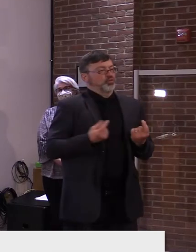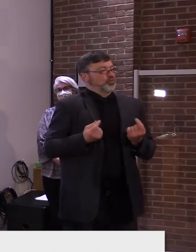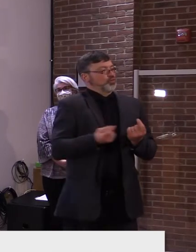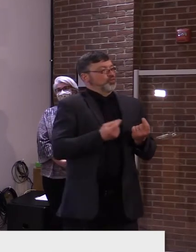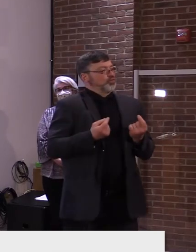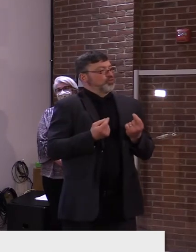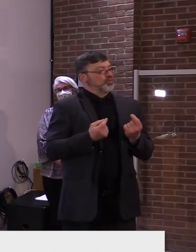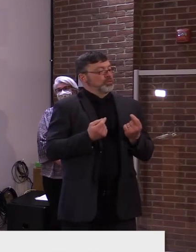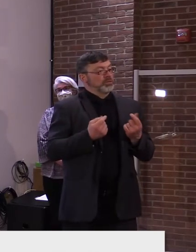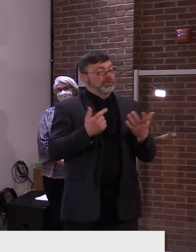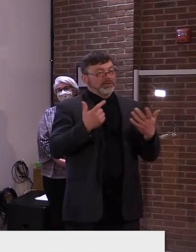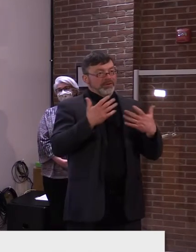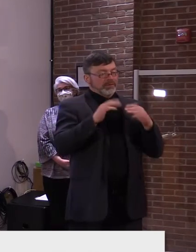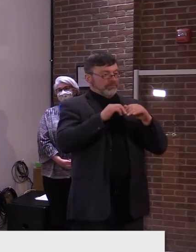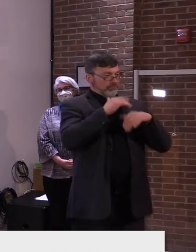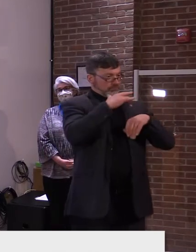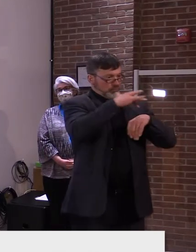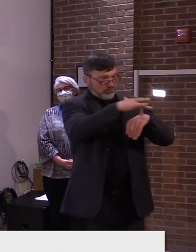cetera.